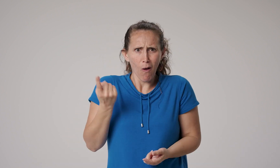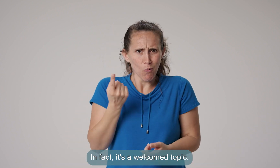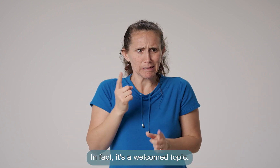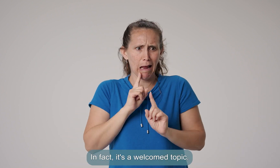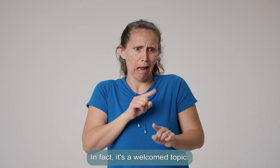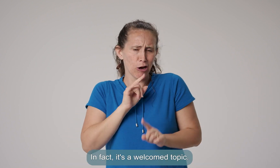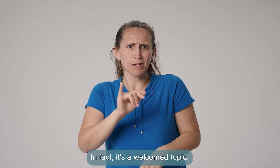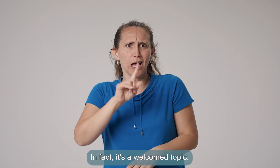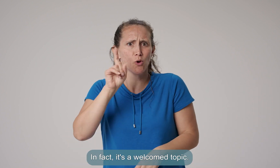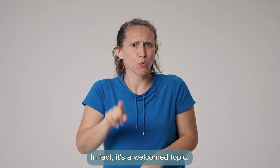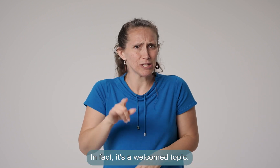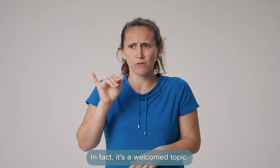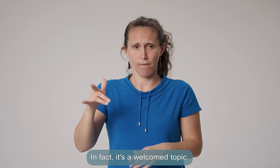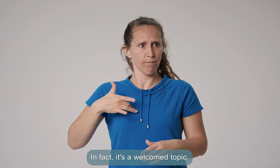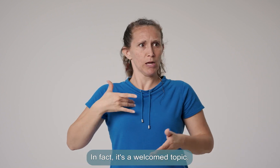In fact, it's a welcomed topic.